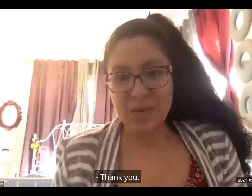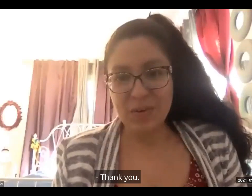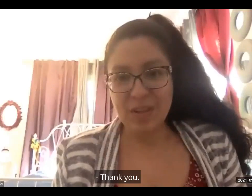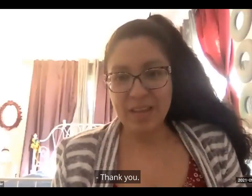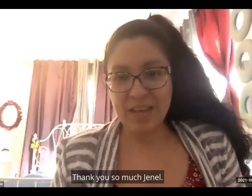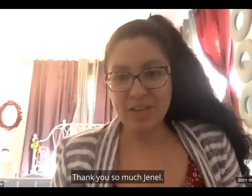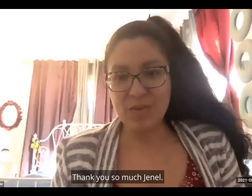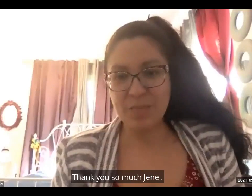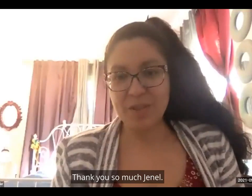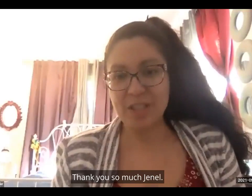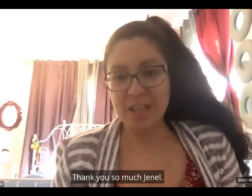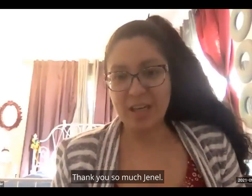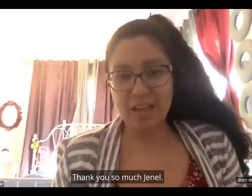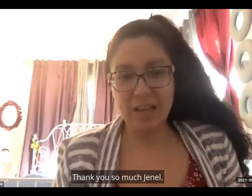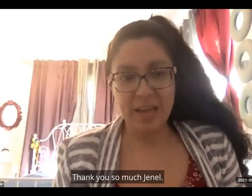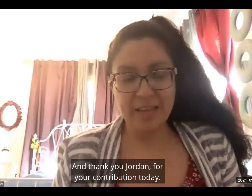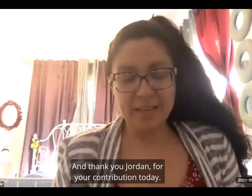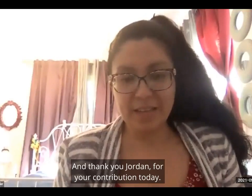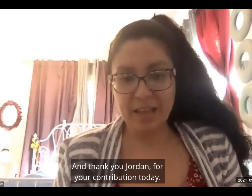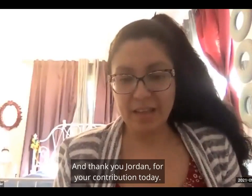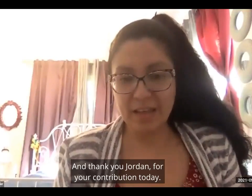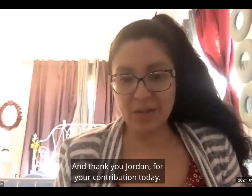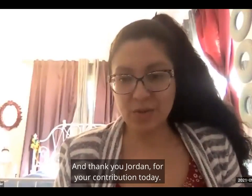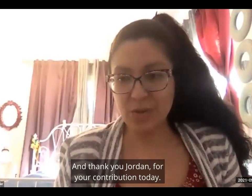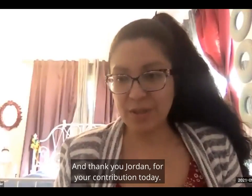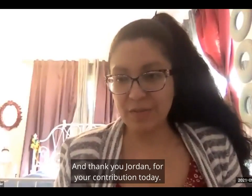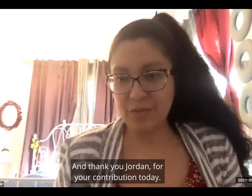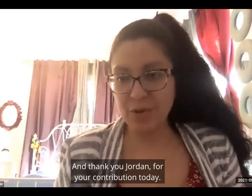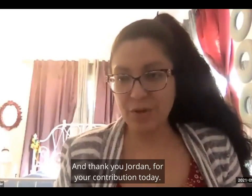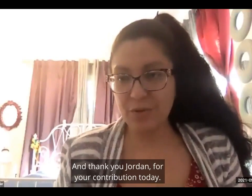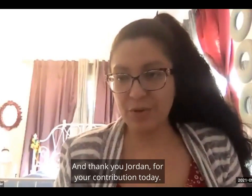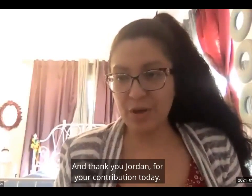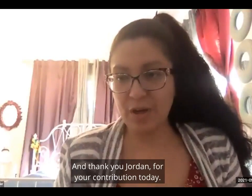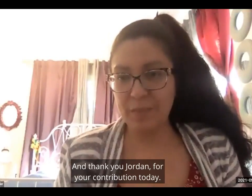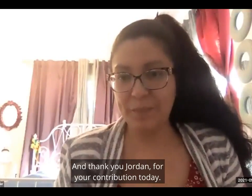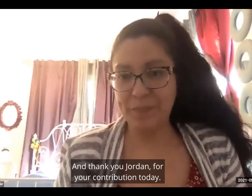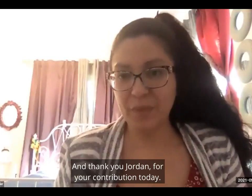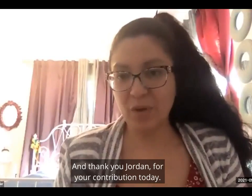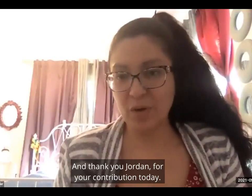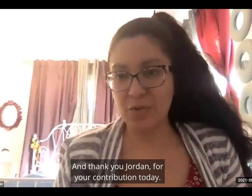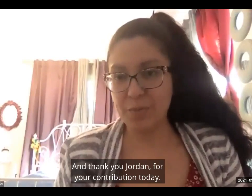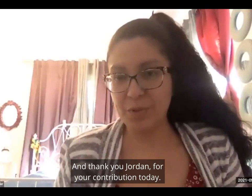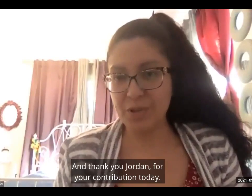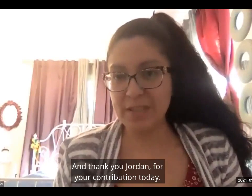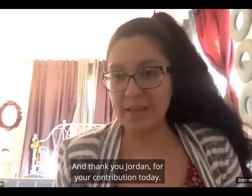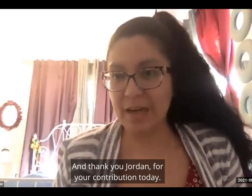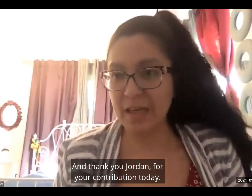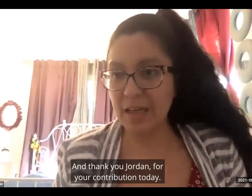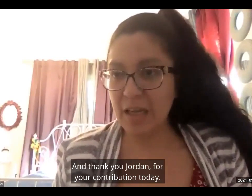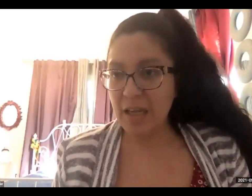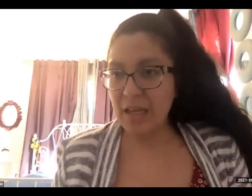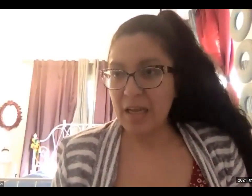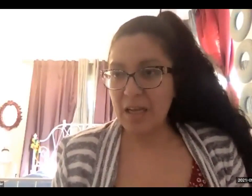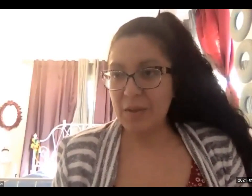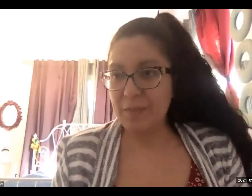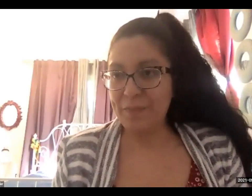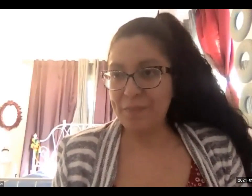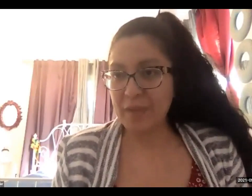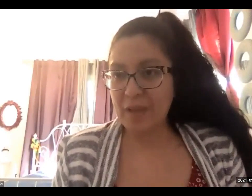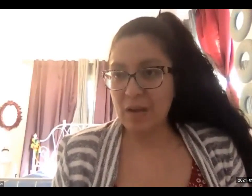Thank you. Thank you so much, Janelle. And thank you, Jordan, for your contribution today.